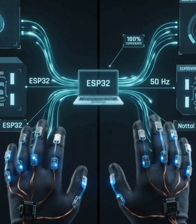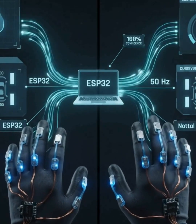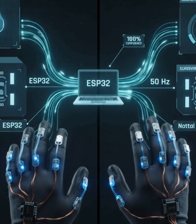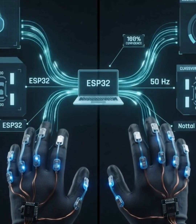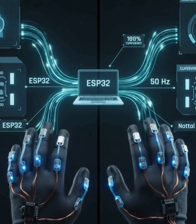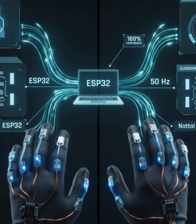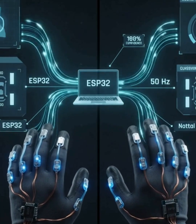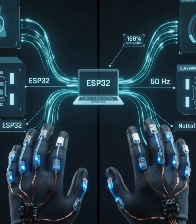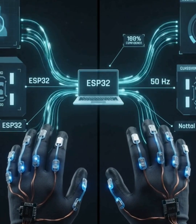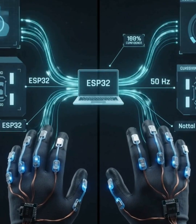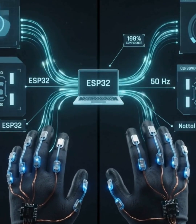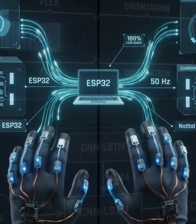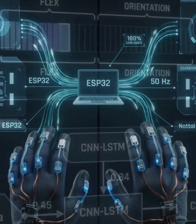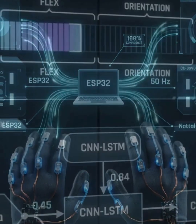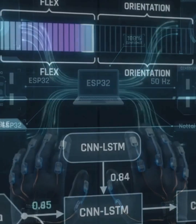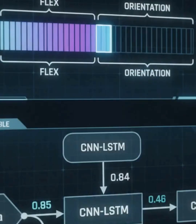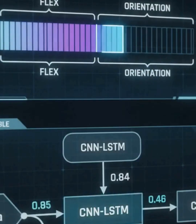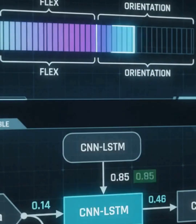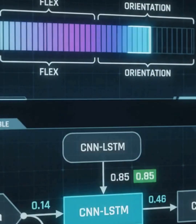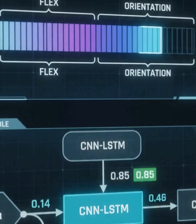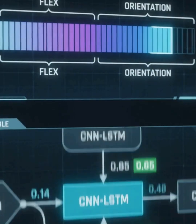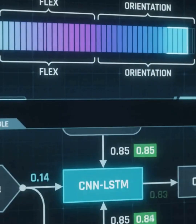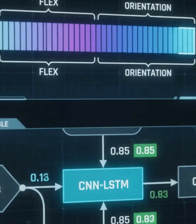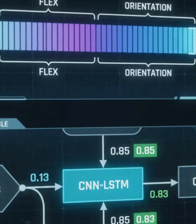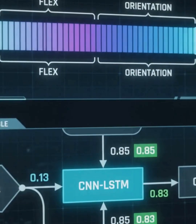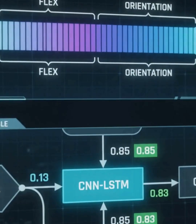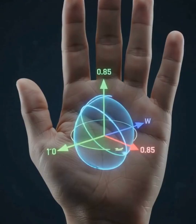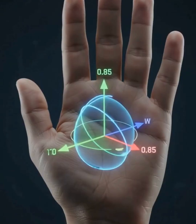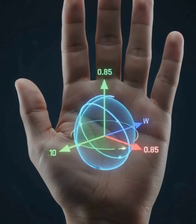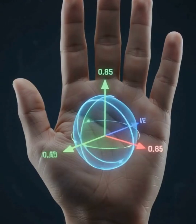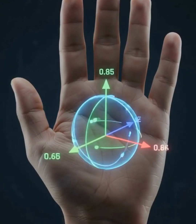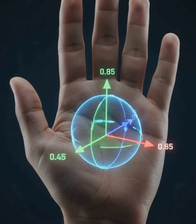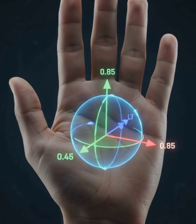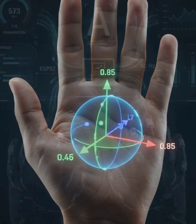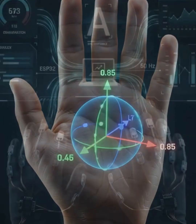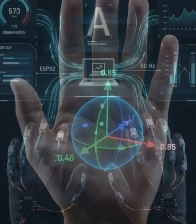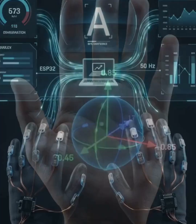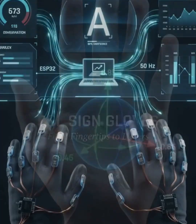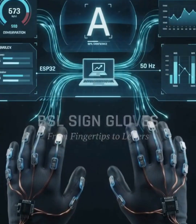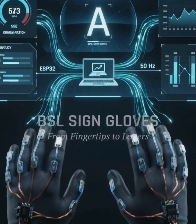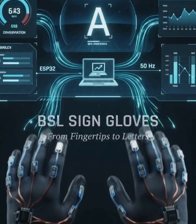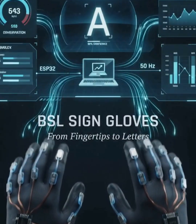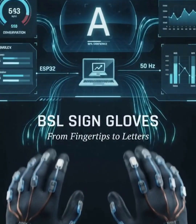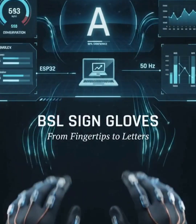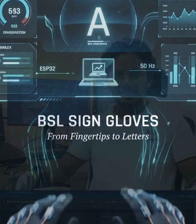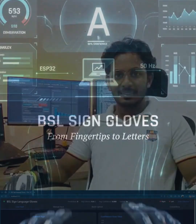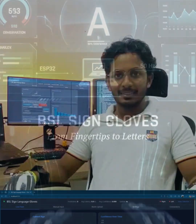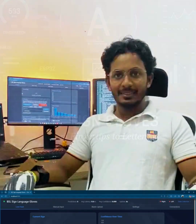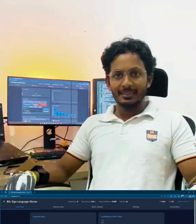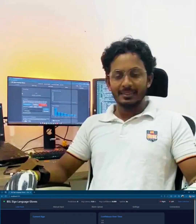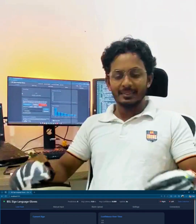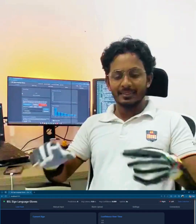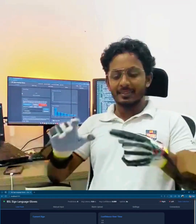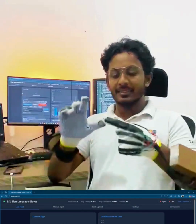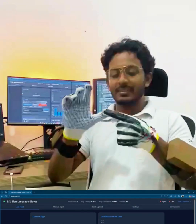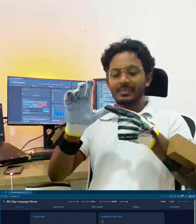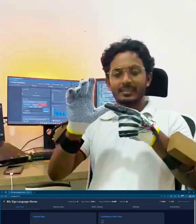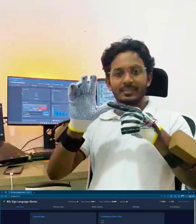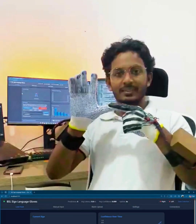real time and turn them directly into text on screen? That is exactly what this project does.